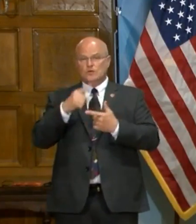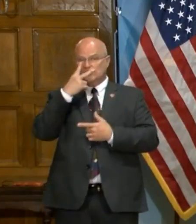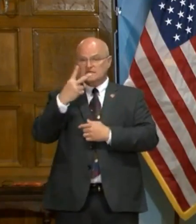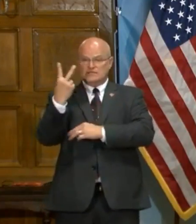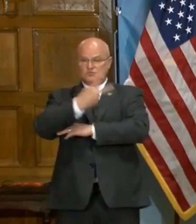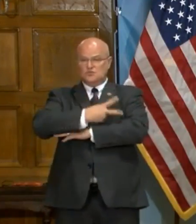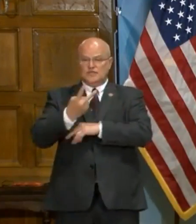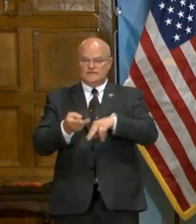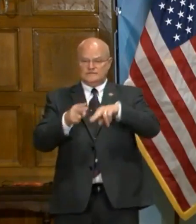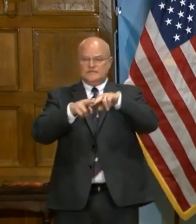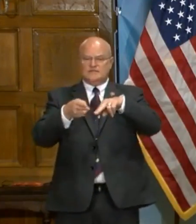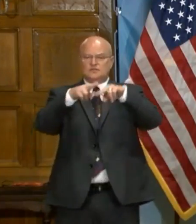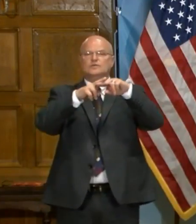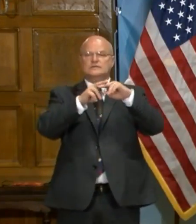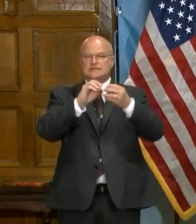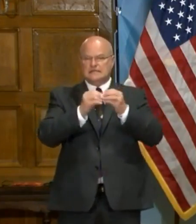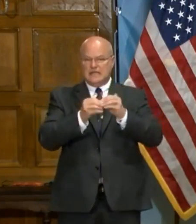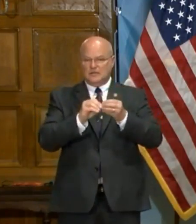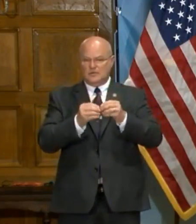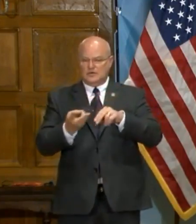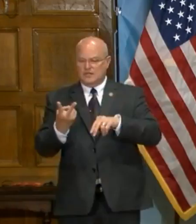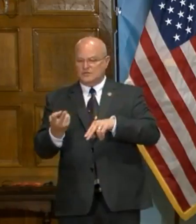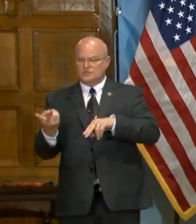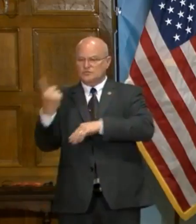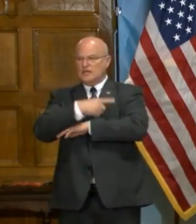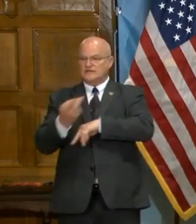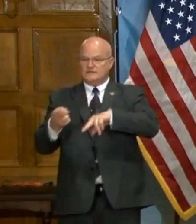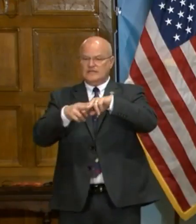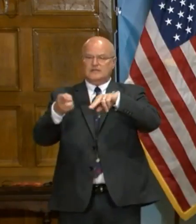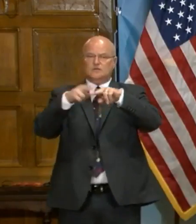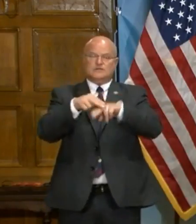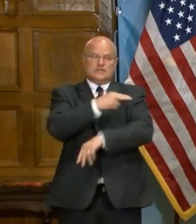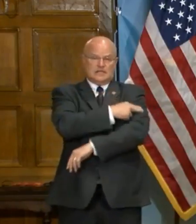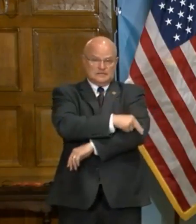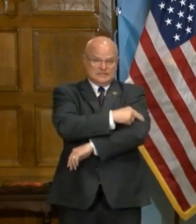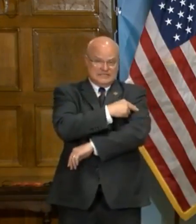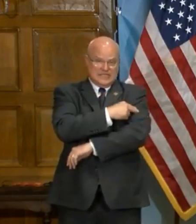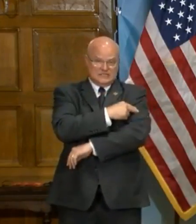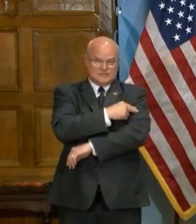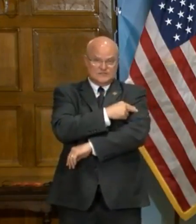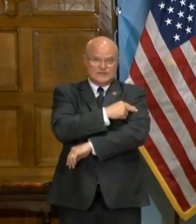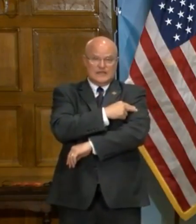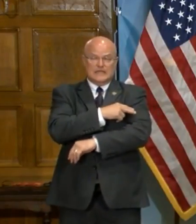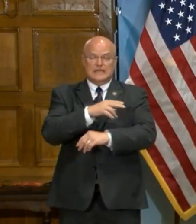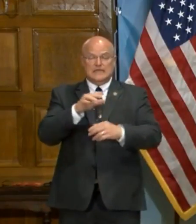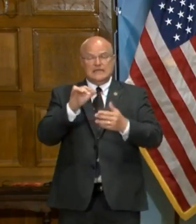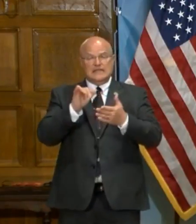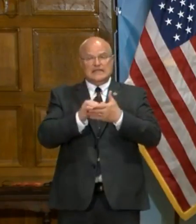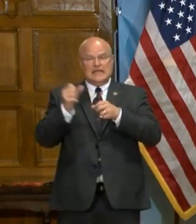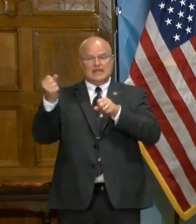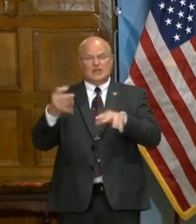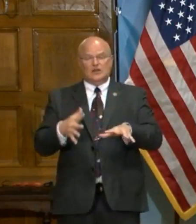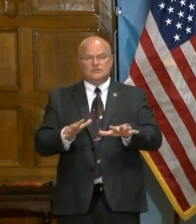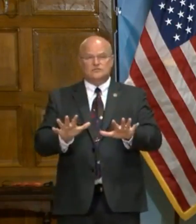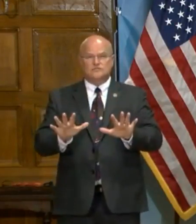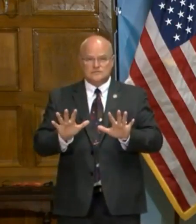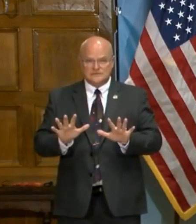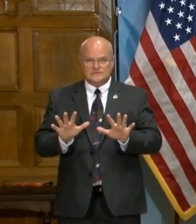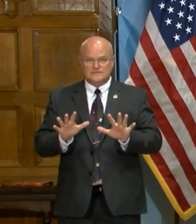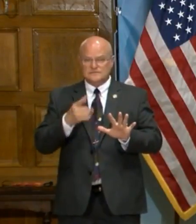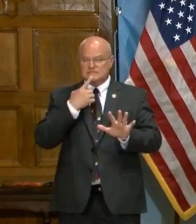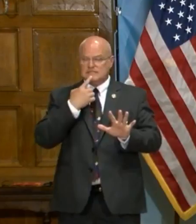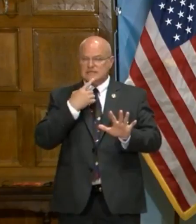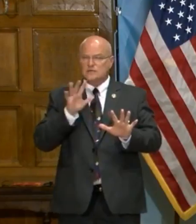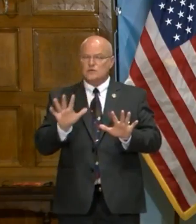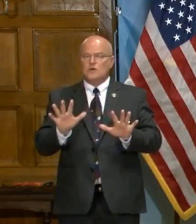2 days of increase in cases and 2 days of increase in hospitalization, that causes you to pause and